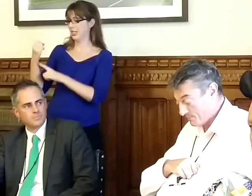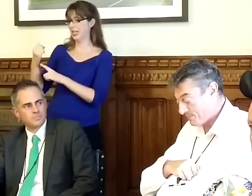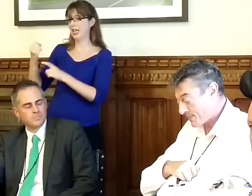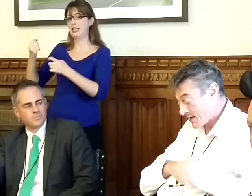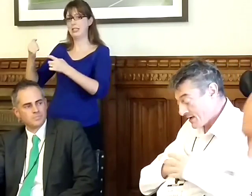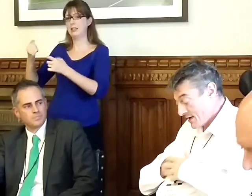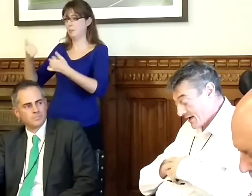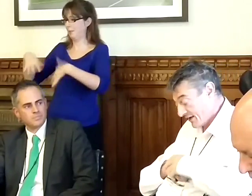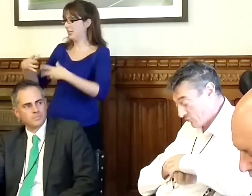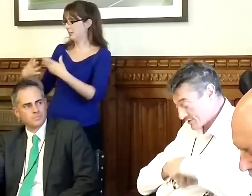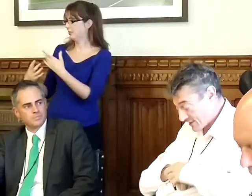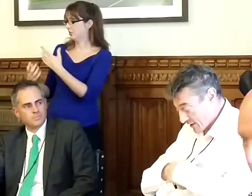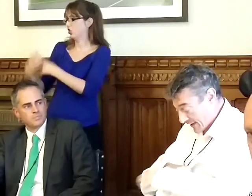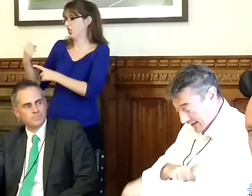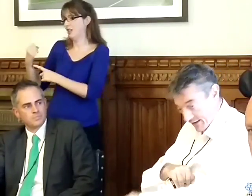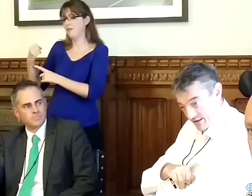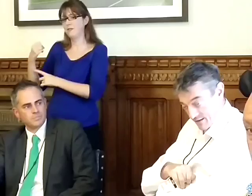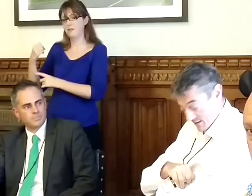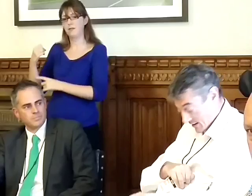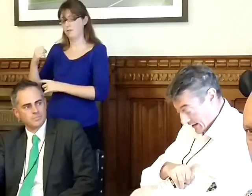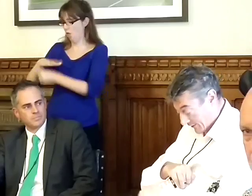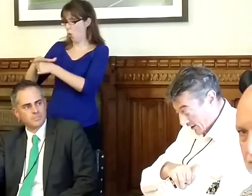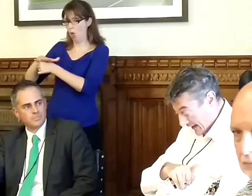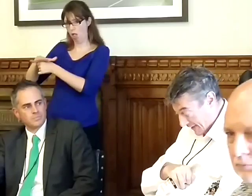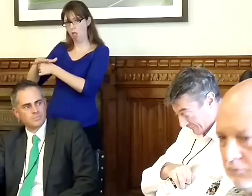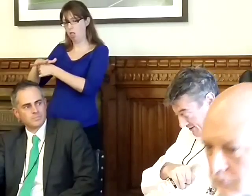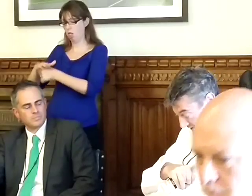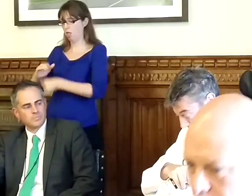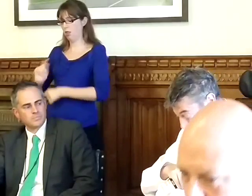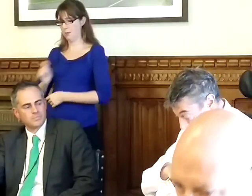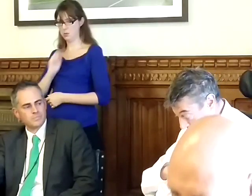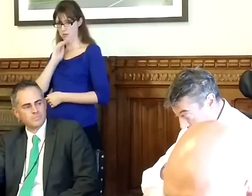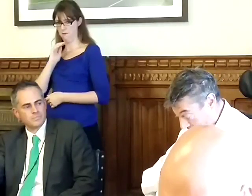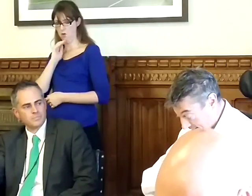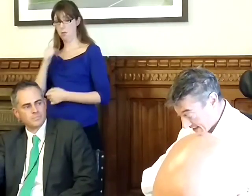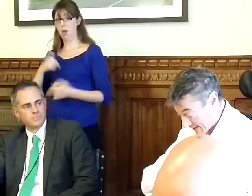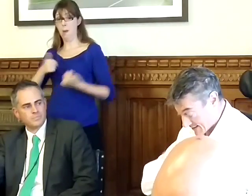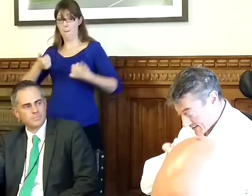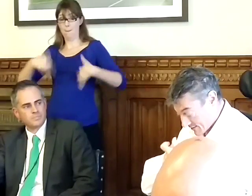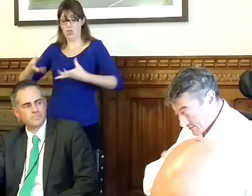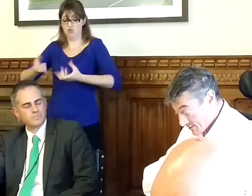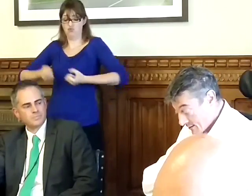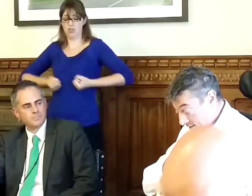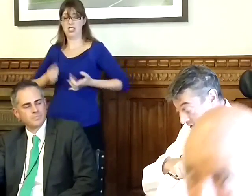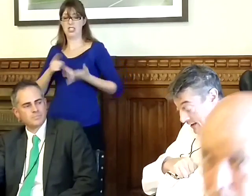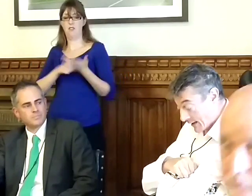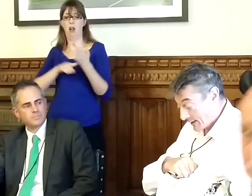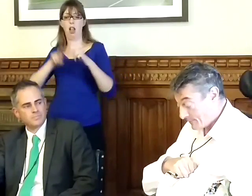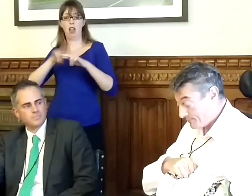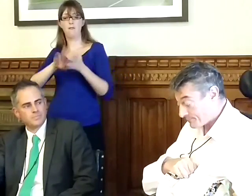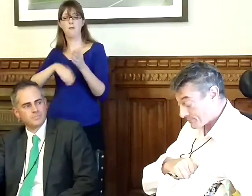Hammersmith and Fulham. And I've also been an ILFer since the early 90s.